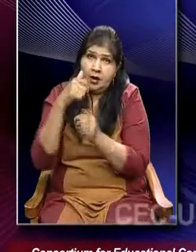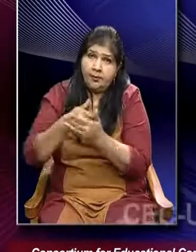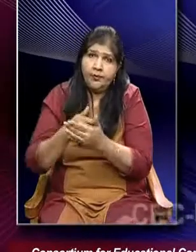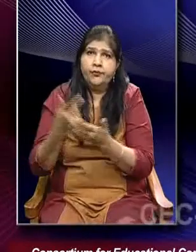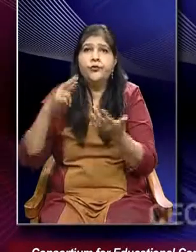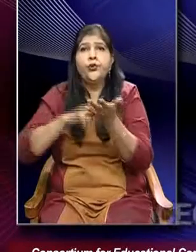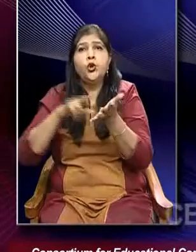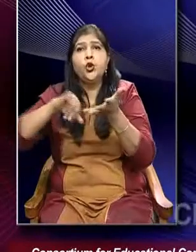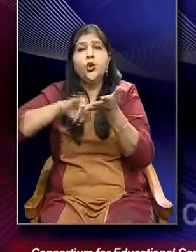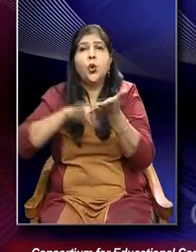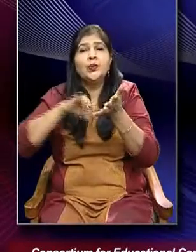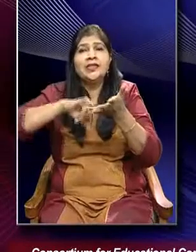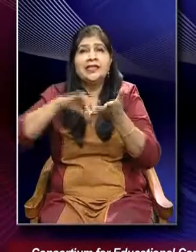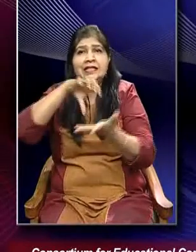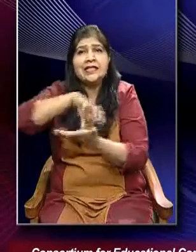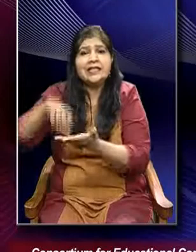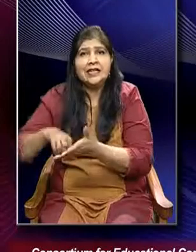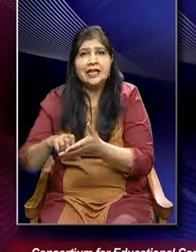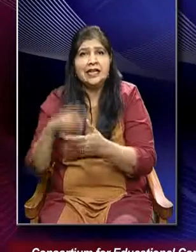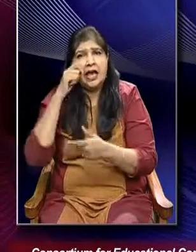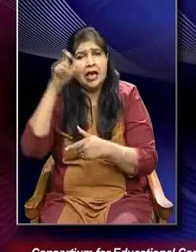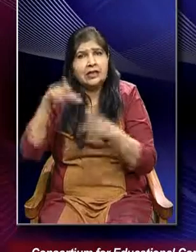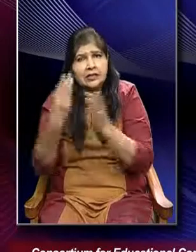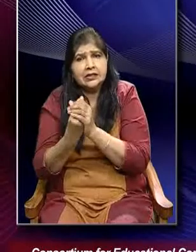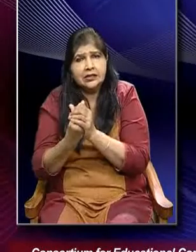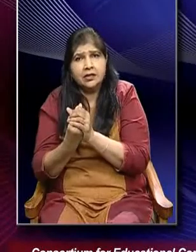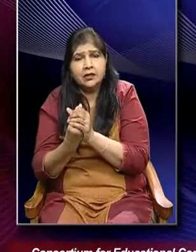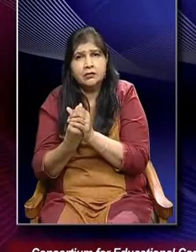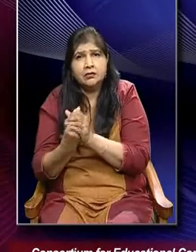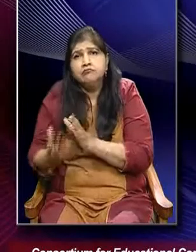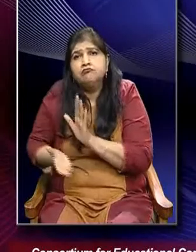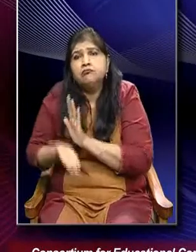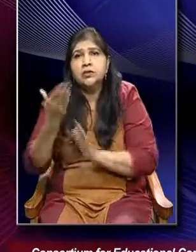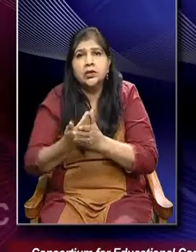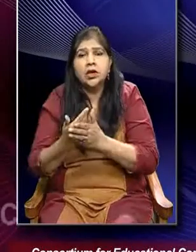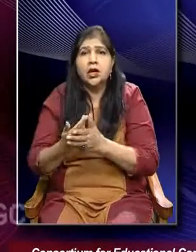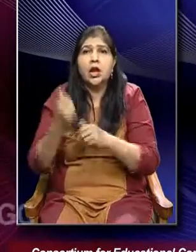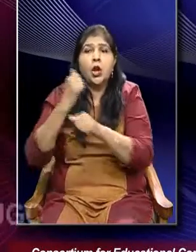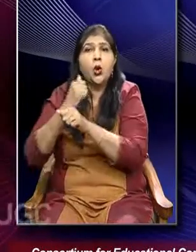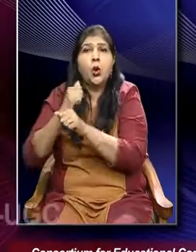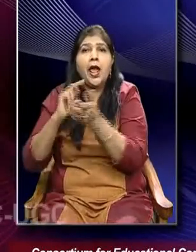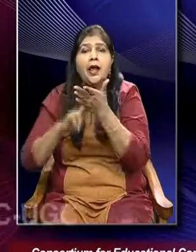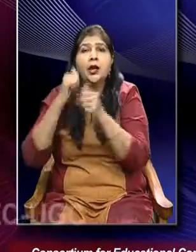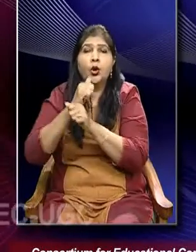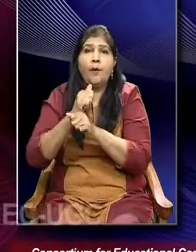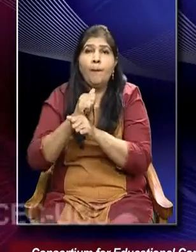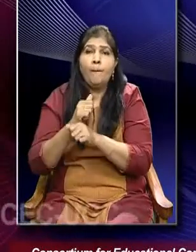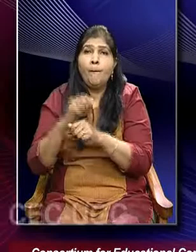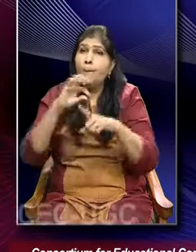non-state actors. There is increase in the role of non-governmental